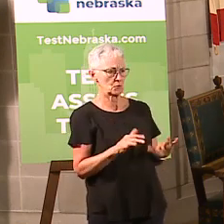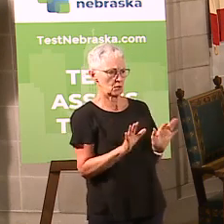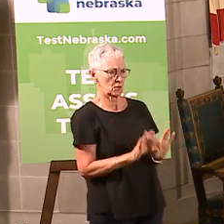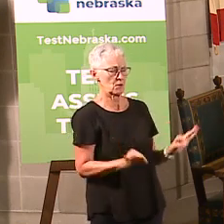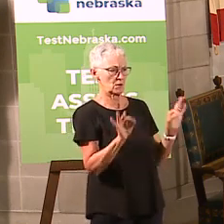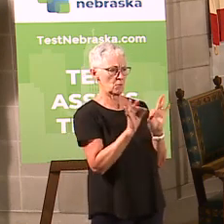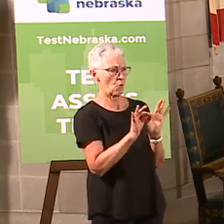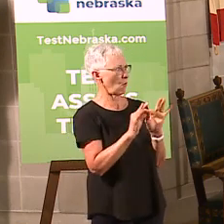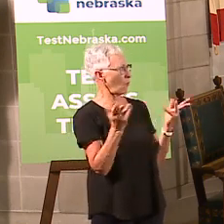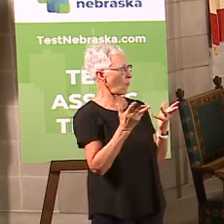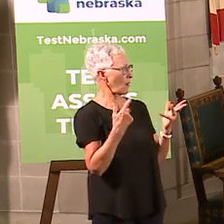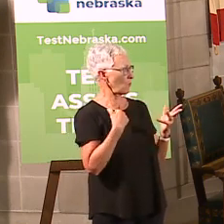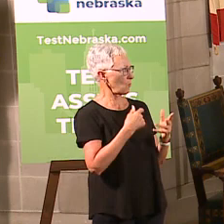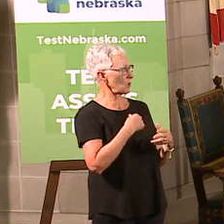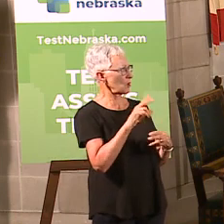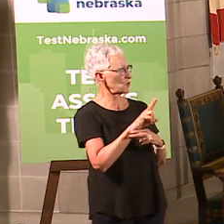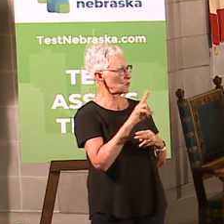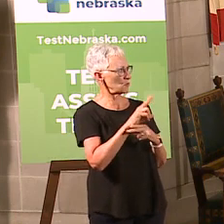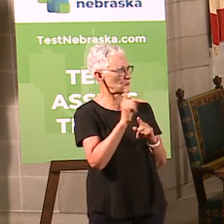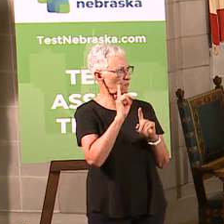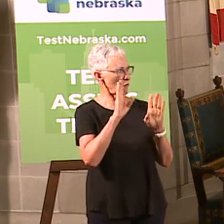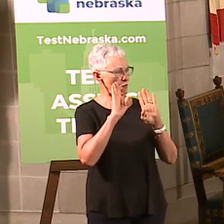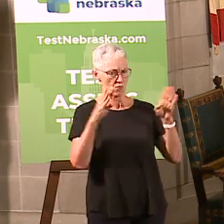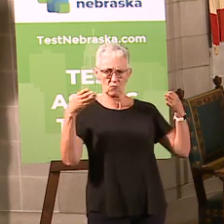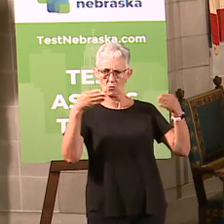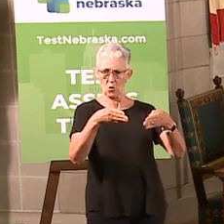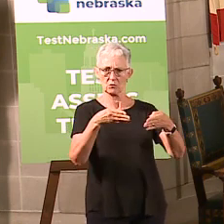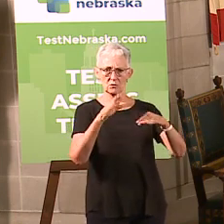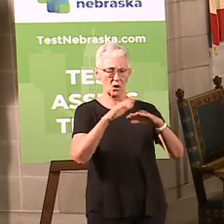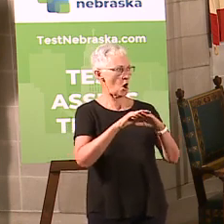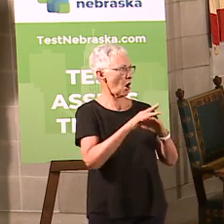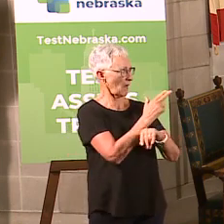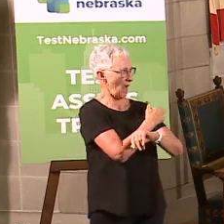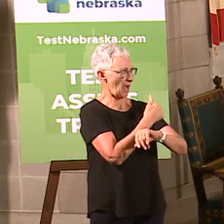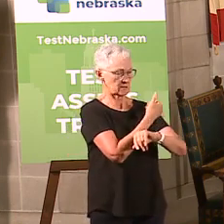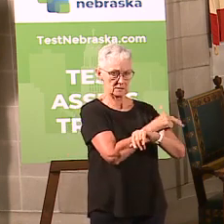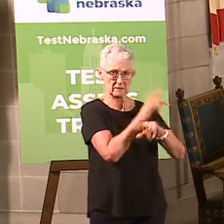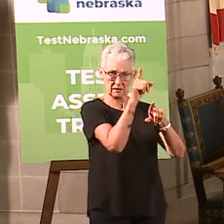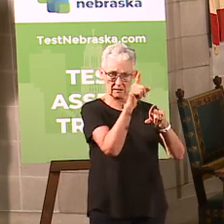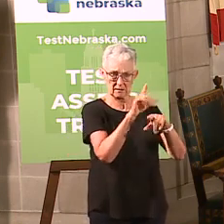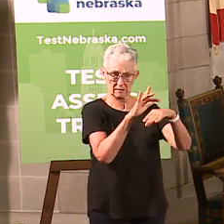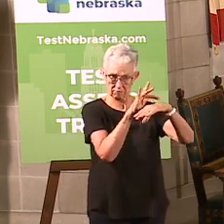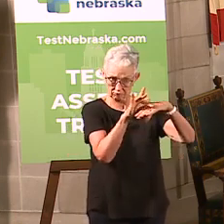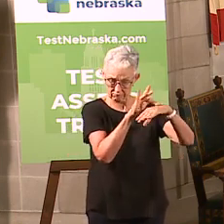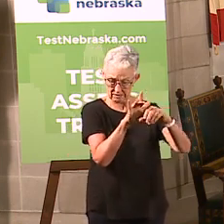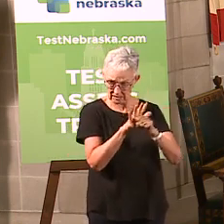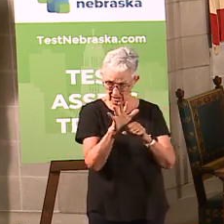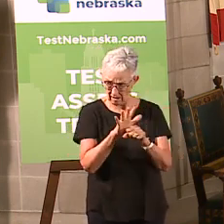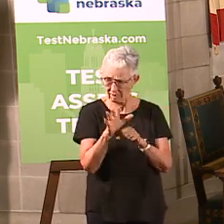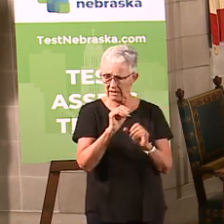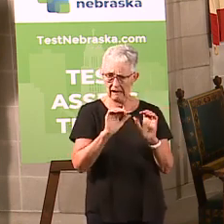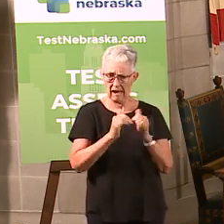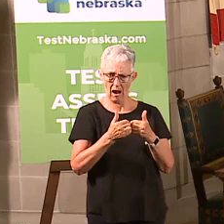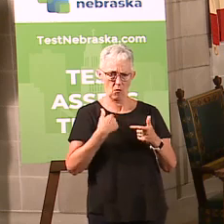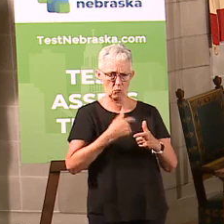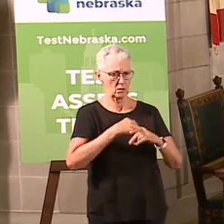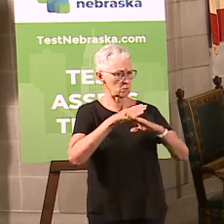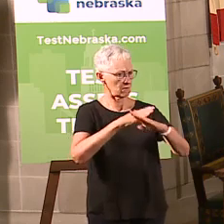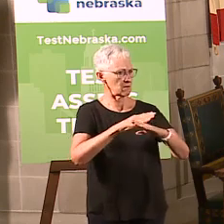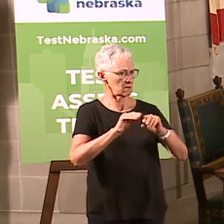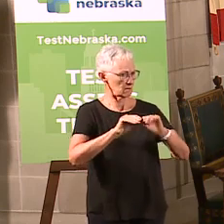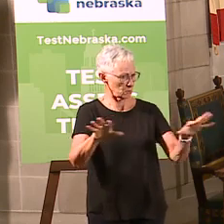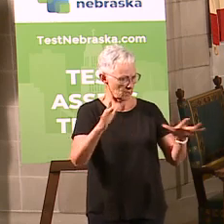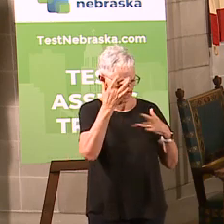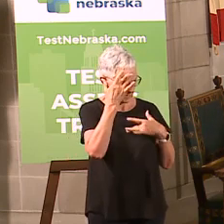the pillars we're using to address that hospital capacity. It's about testing, making sure we find the people who have been infected with